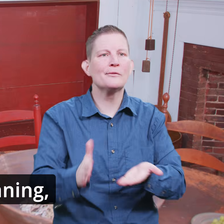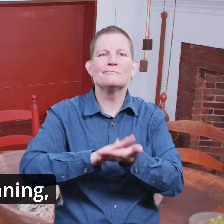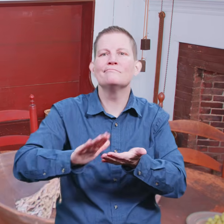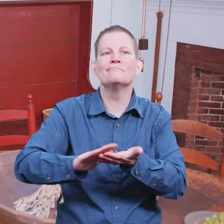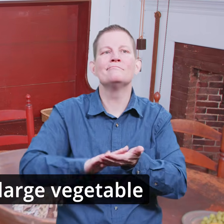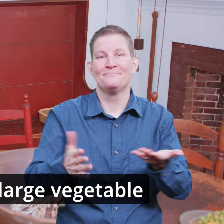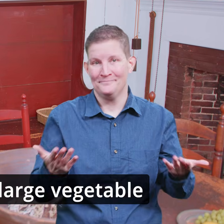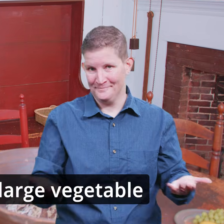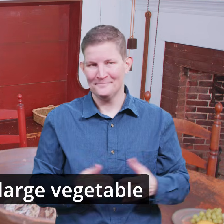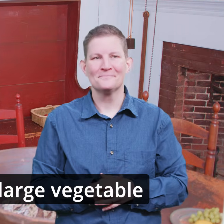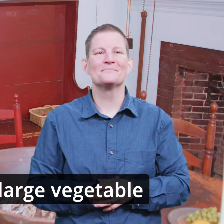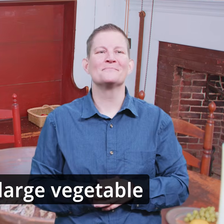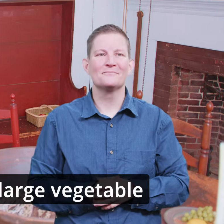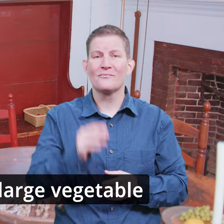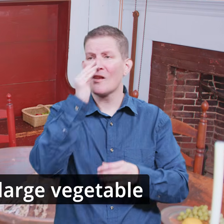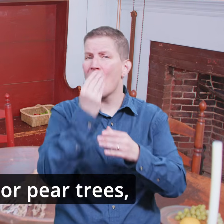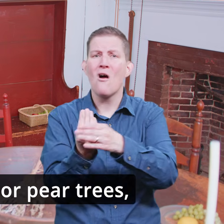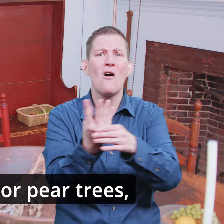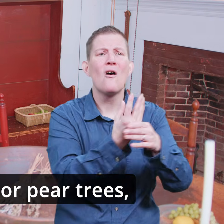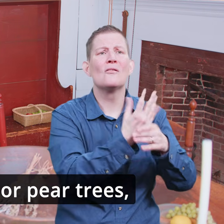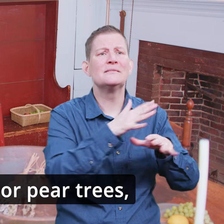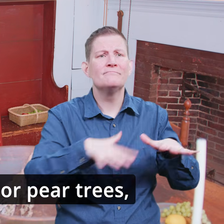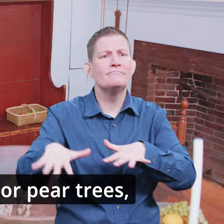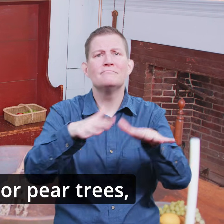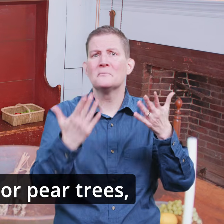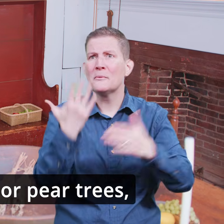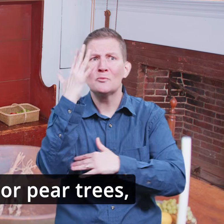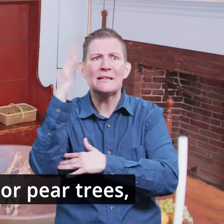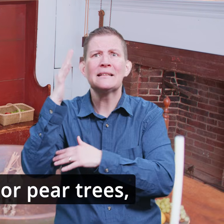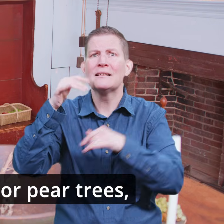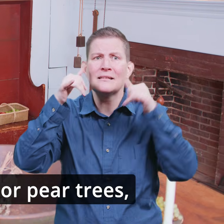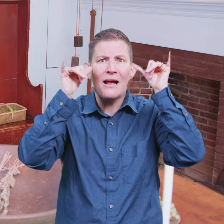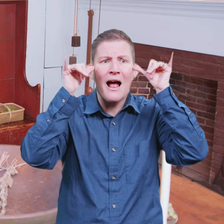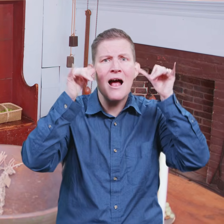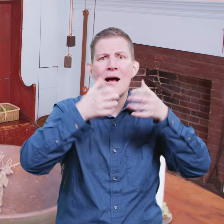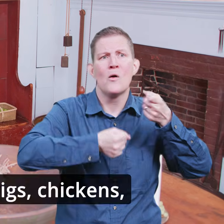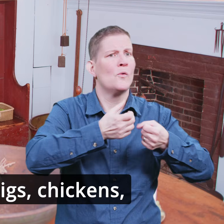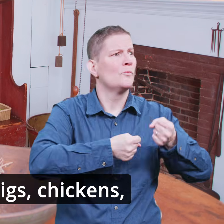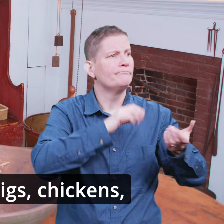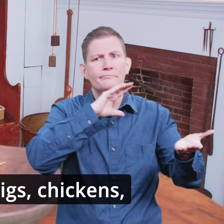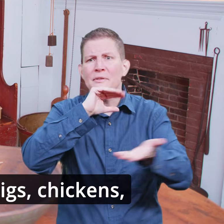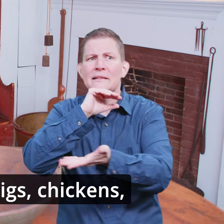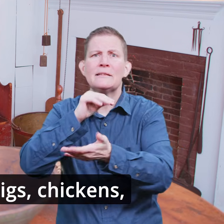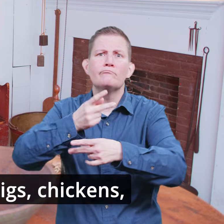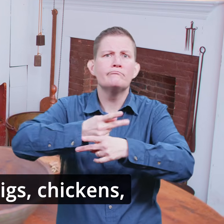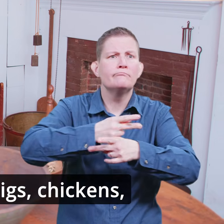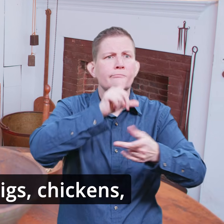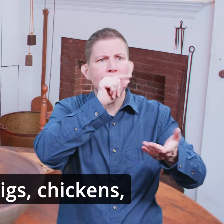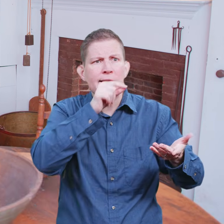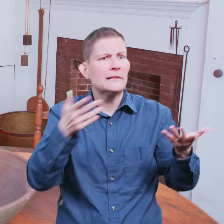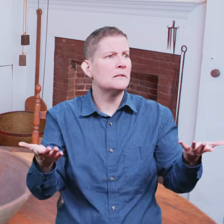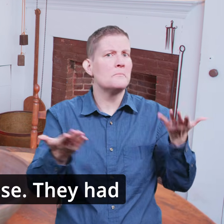cooking and cleaning, these women maintained large vegetable and herb gardens, apple or pear trees, milked cows, cared for